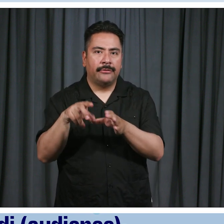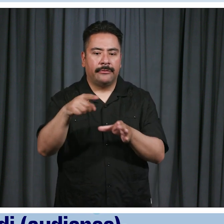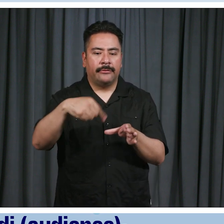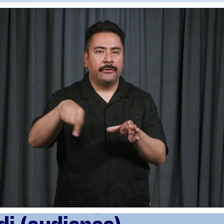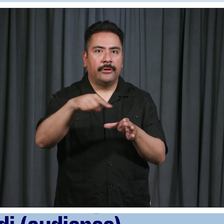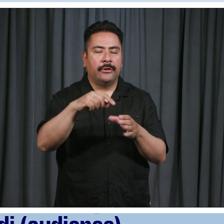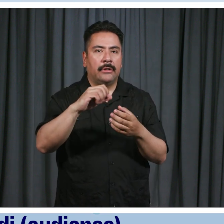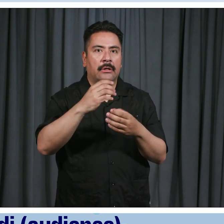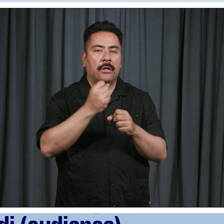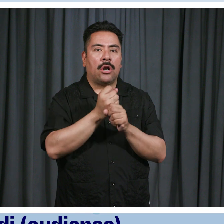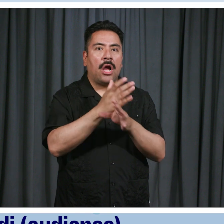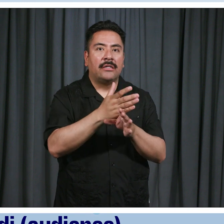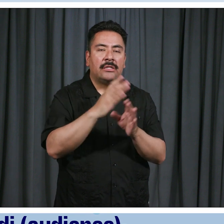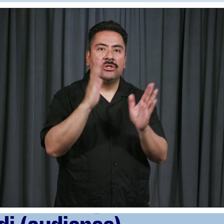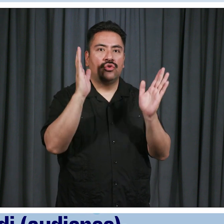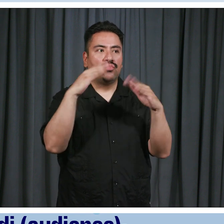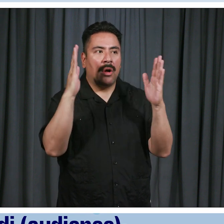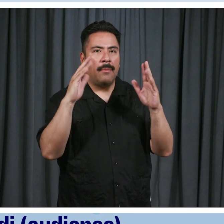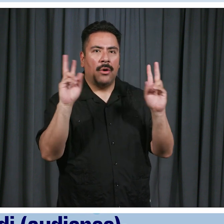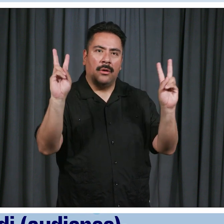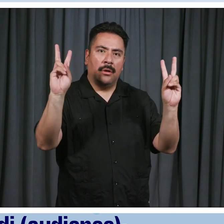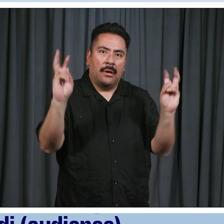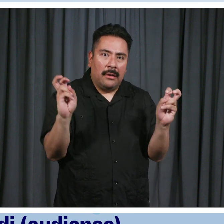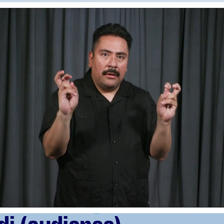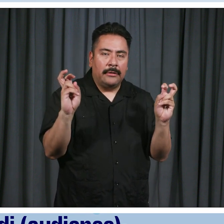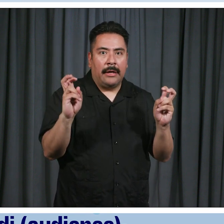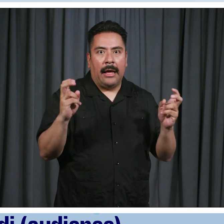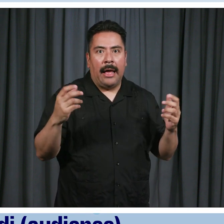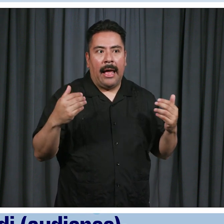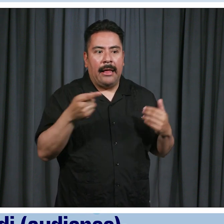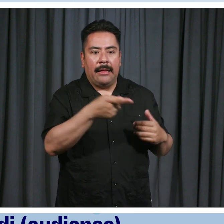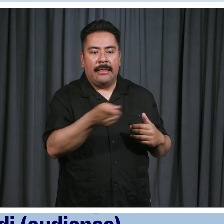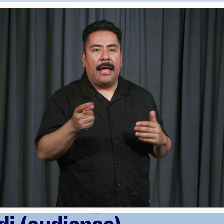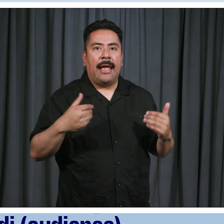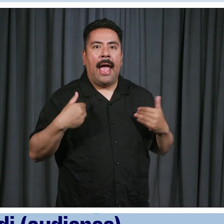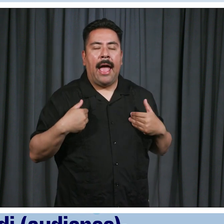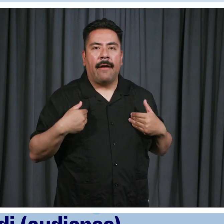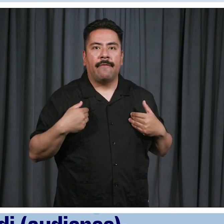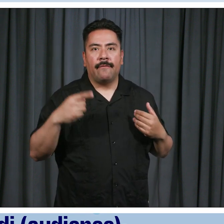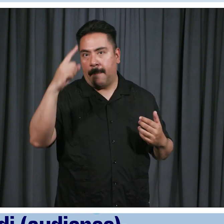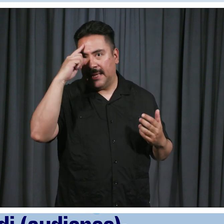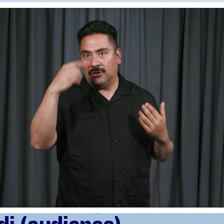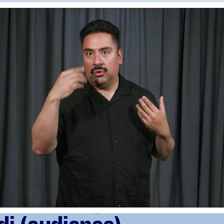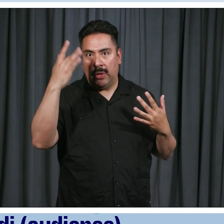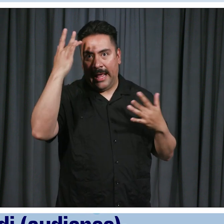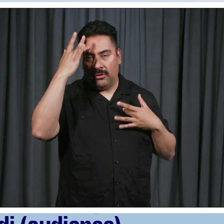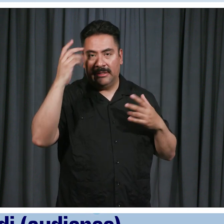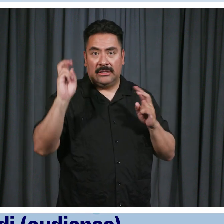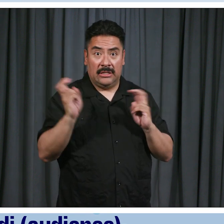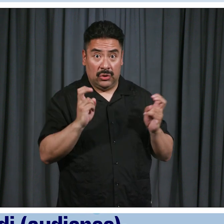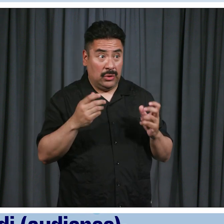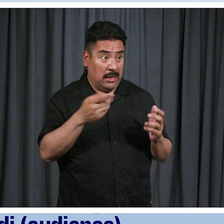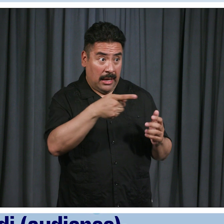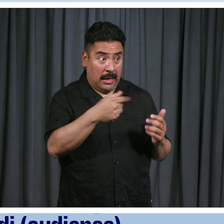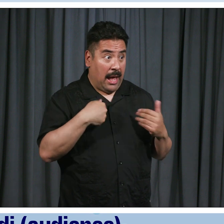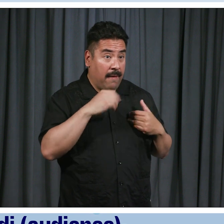causing the trouble, quote unquote, they have mental illness issues. Is